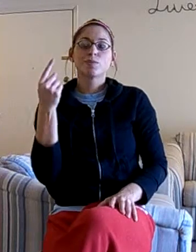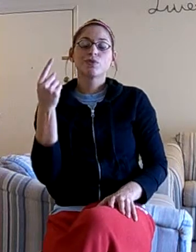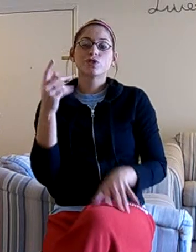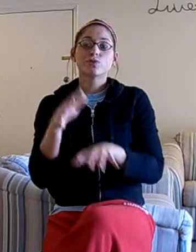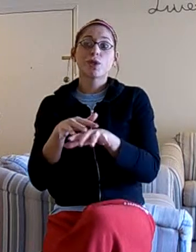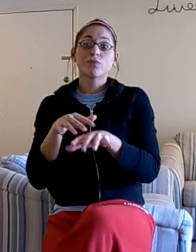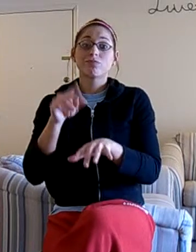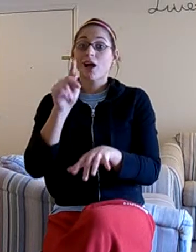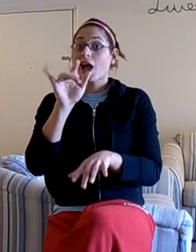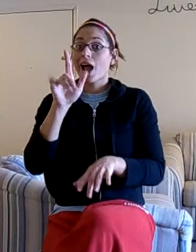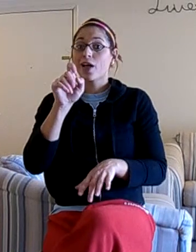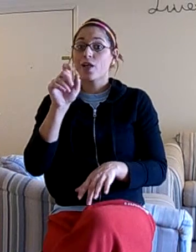Kyle Ollinger.